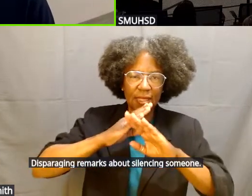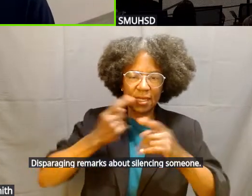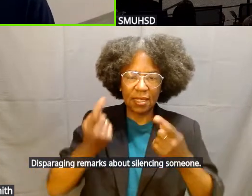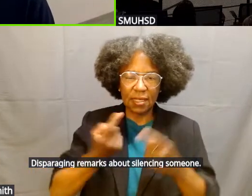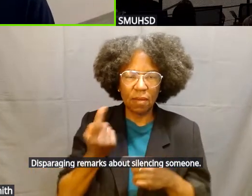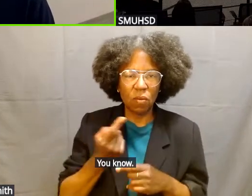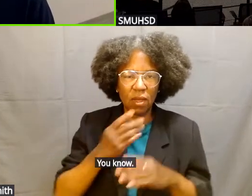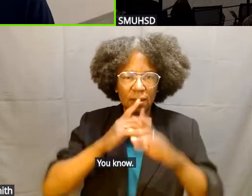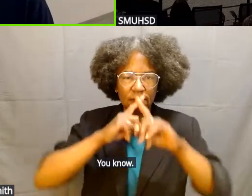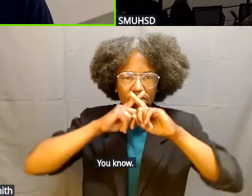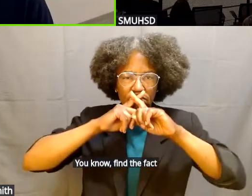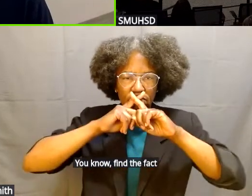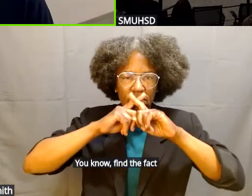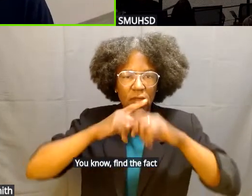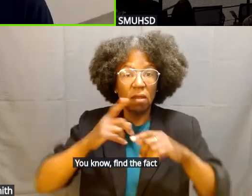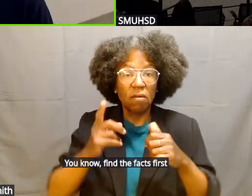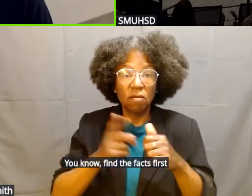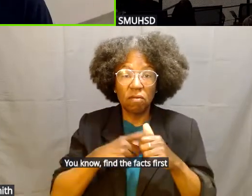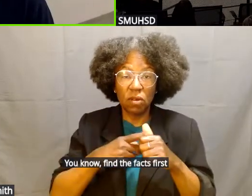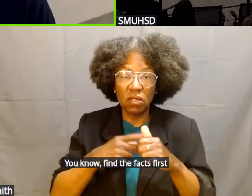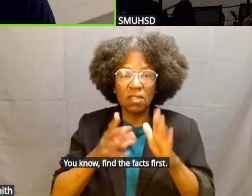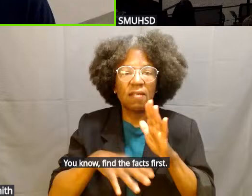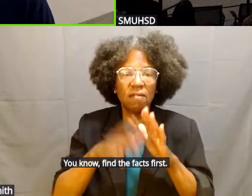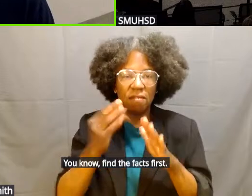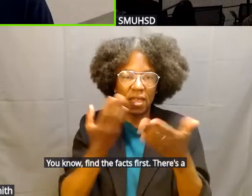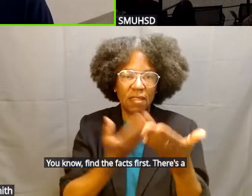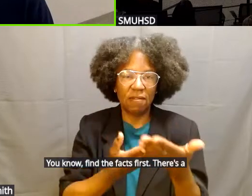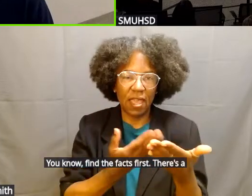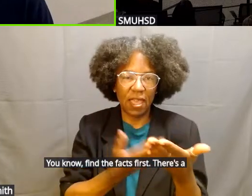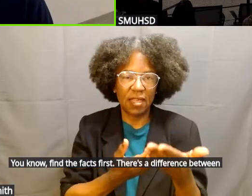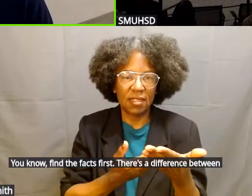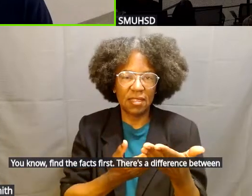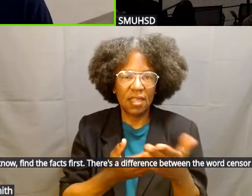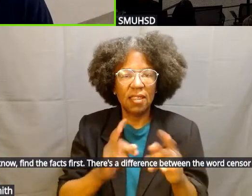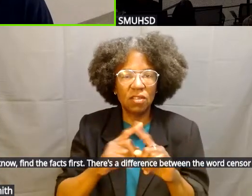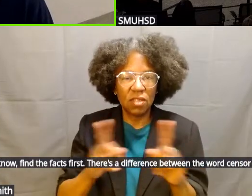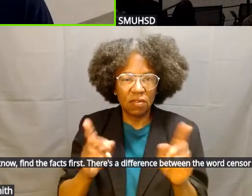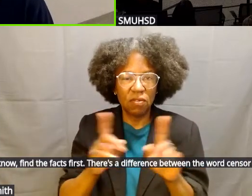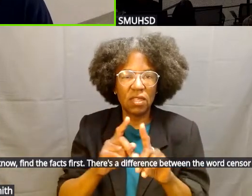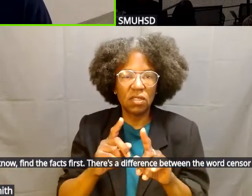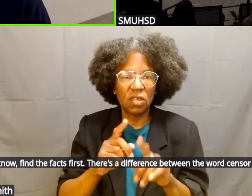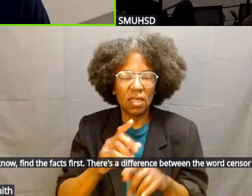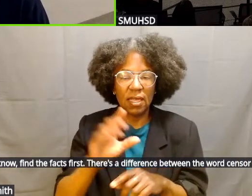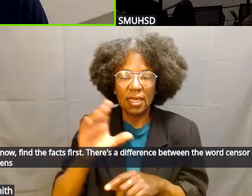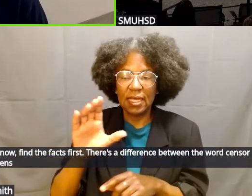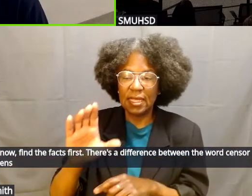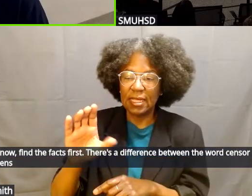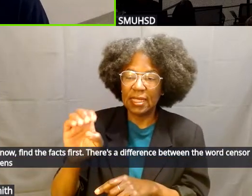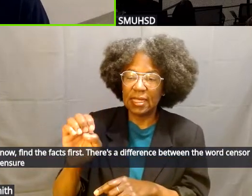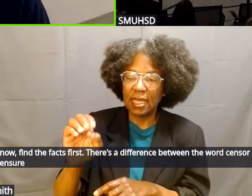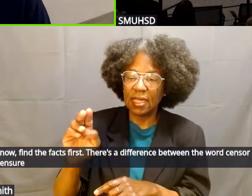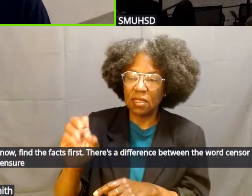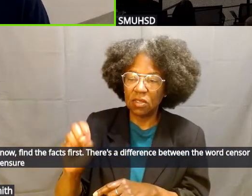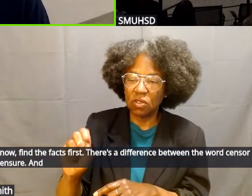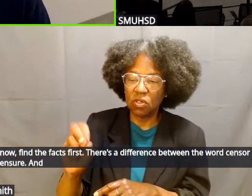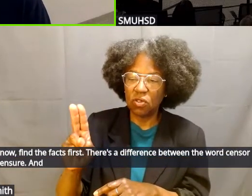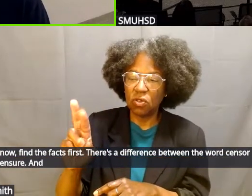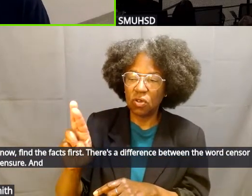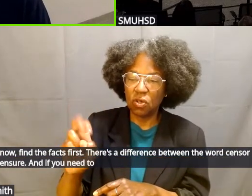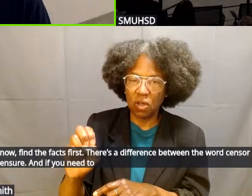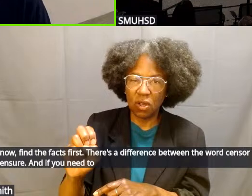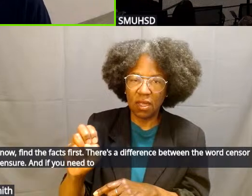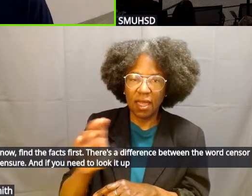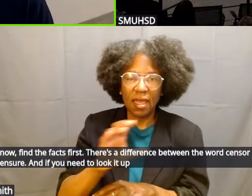find the facts first. There's a difference between the word censor and censure. And if you need to look it up, you